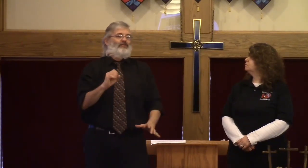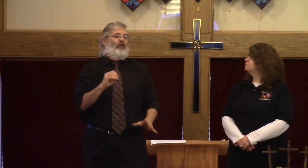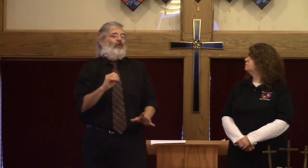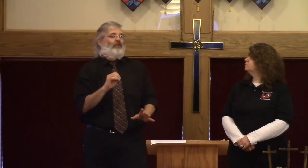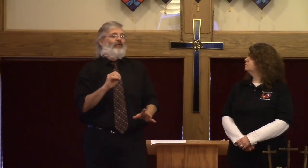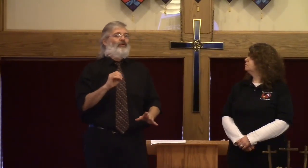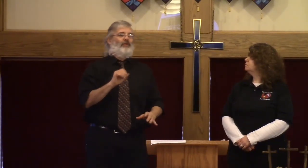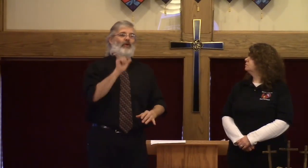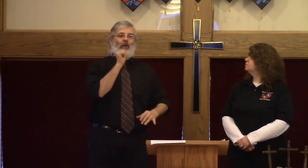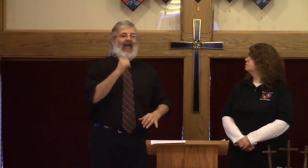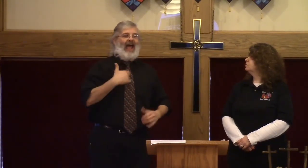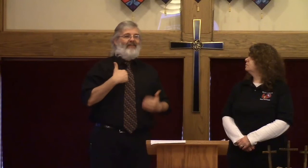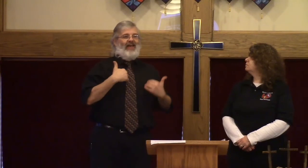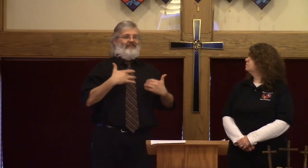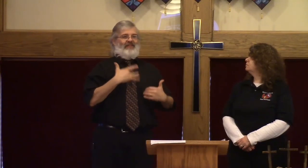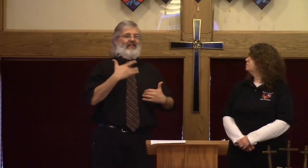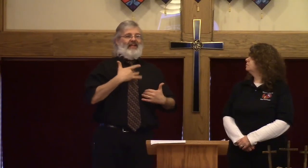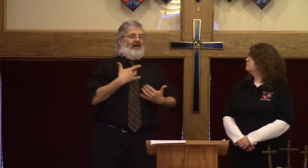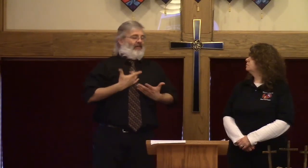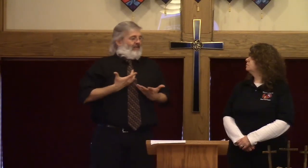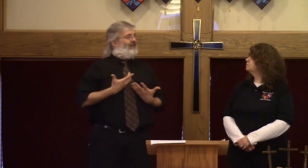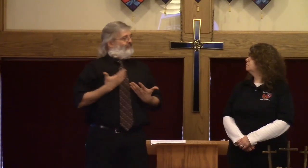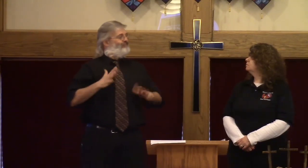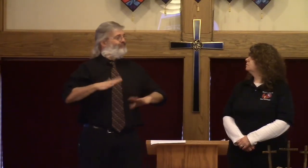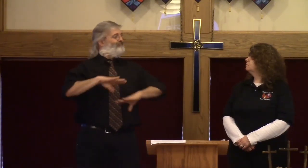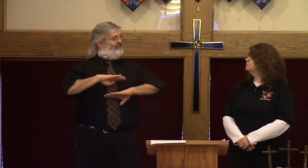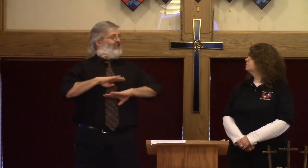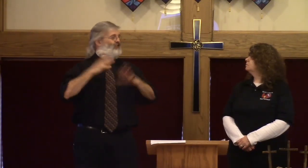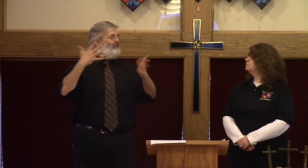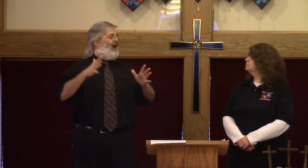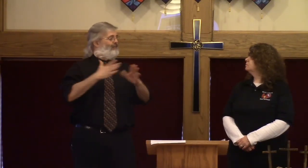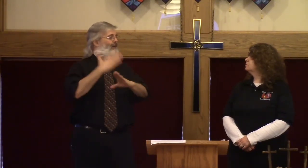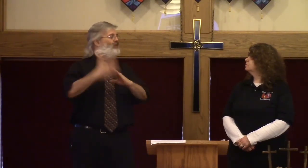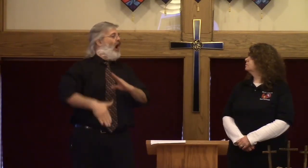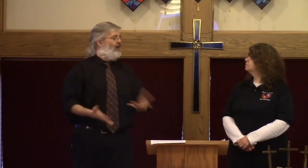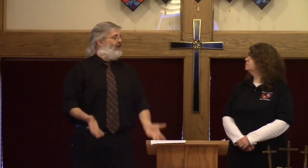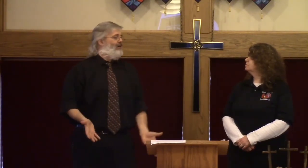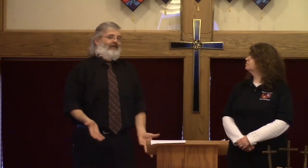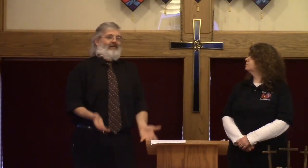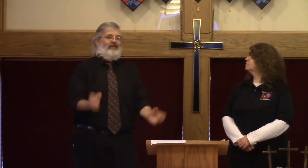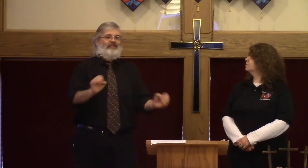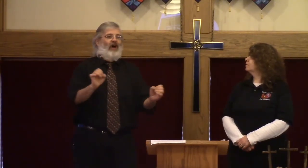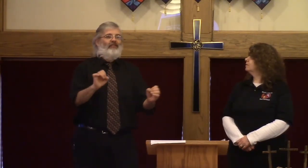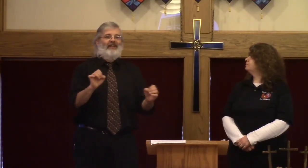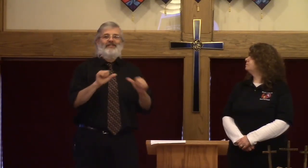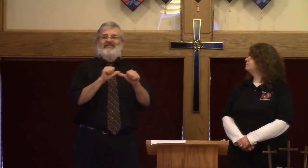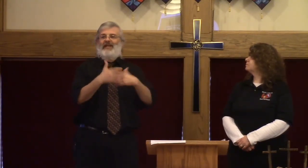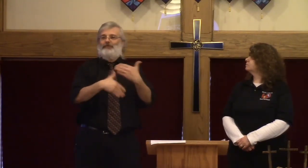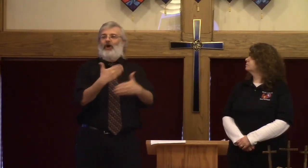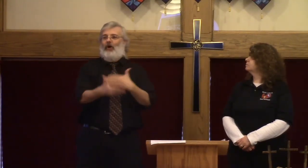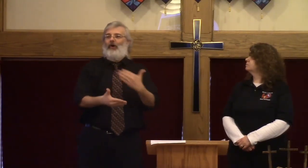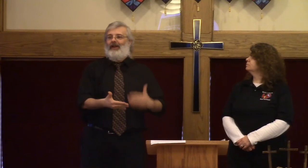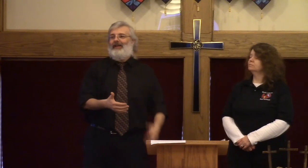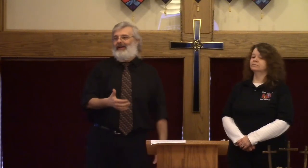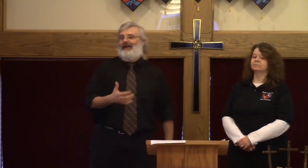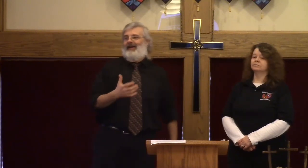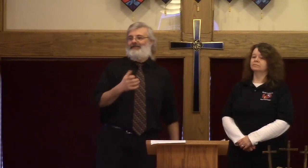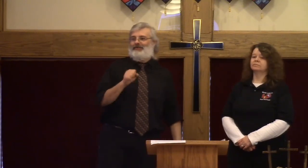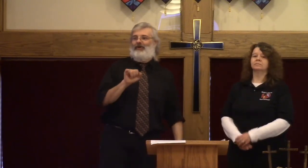so you don't have that feeling of finished. I'm done. There's nothing. It just keeps on going, and so